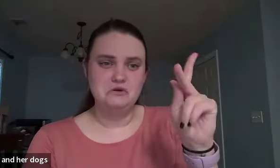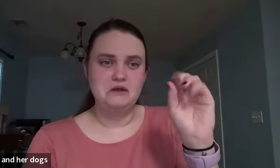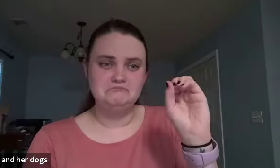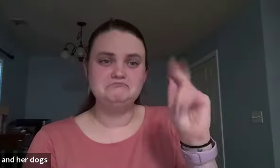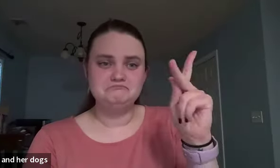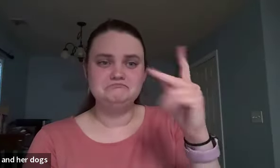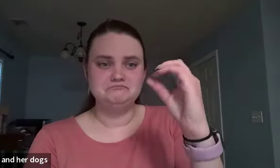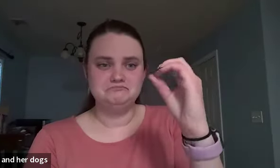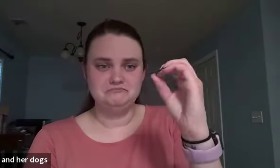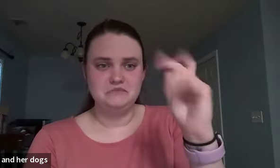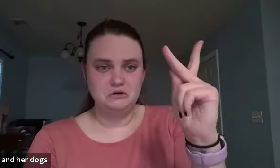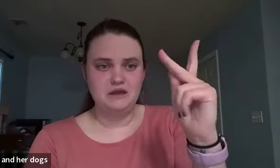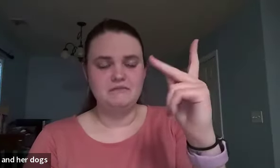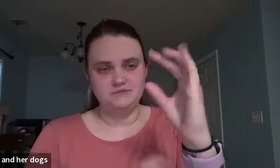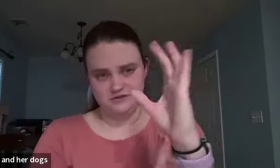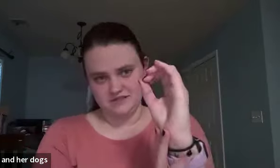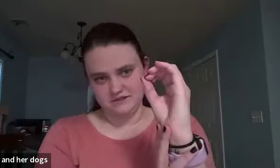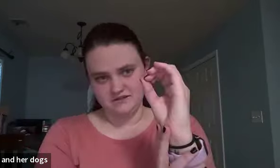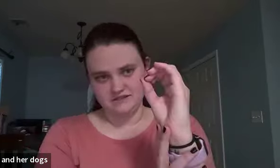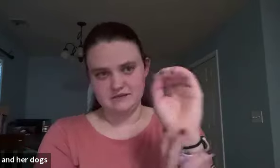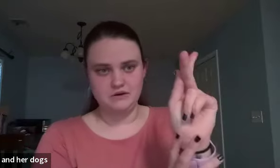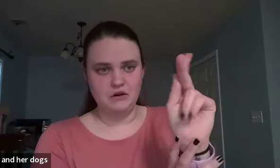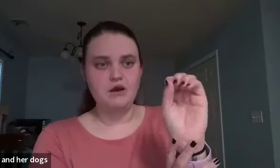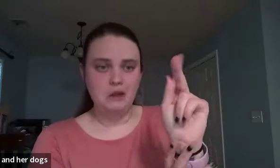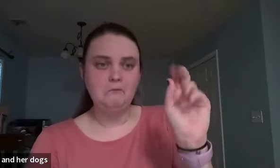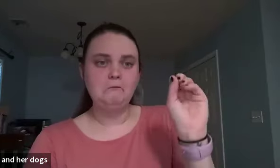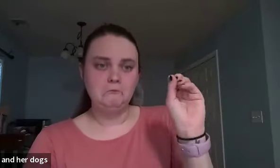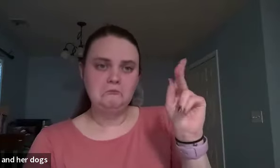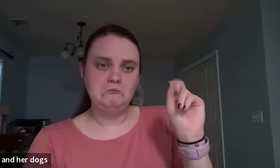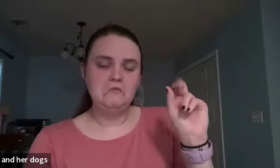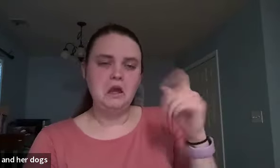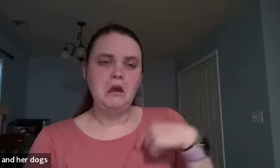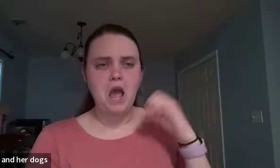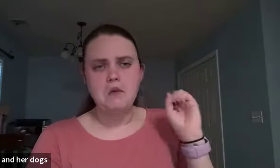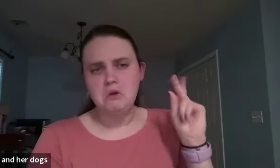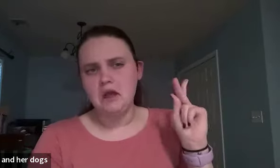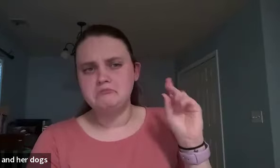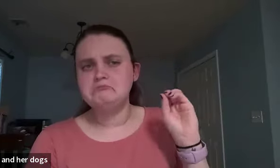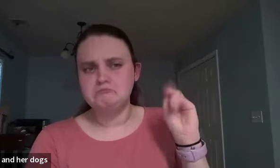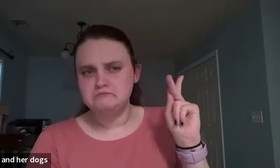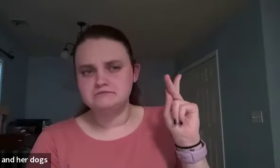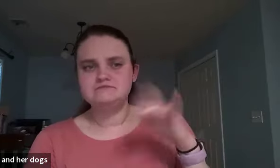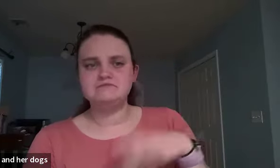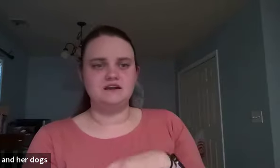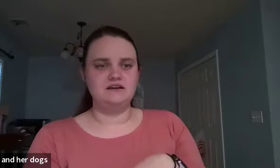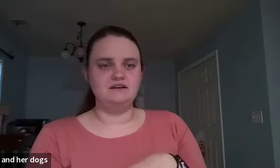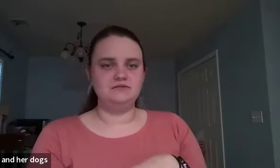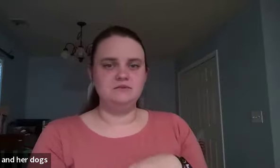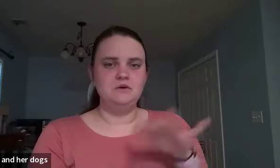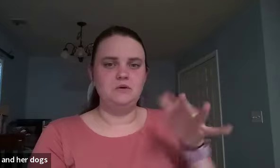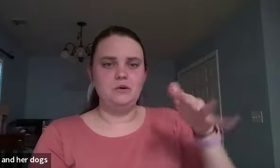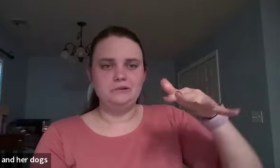Okay. Okay. I'm turning it sideways so you can see it, but okay. I'm okay. That kind of deal.